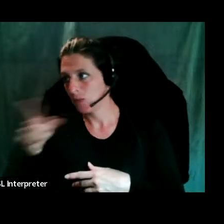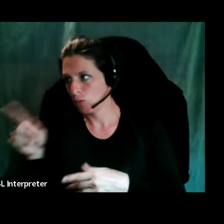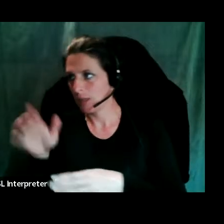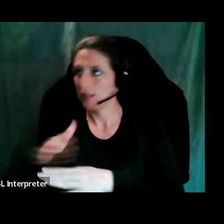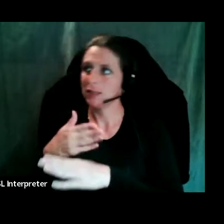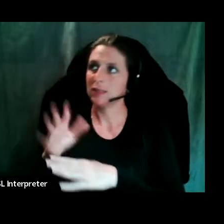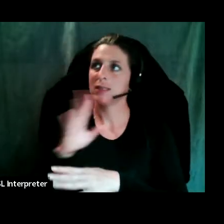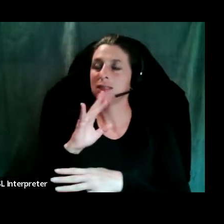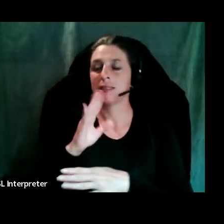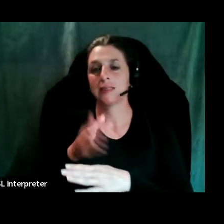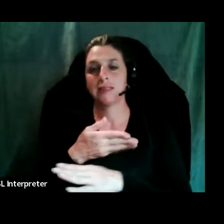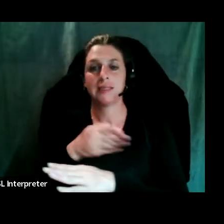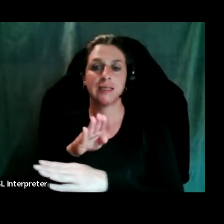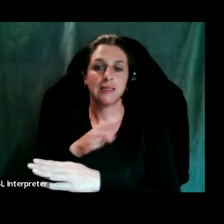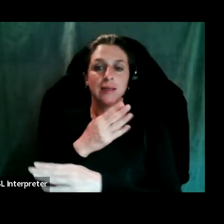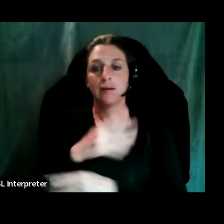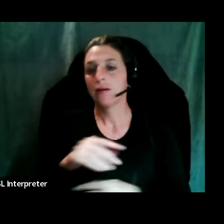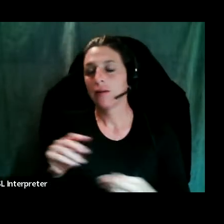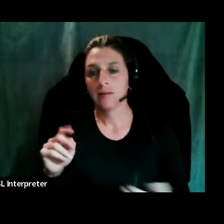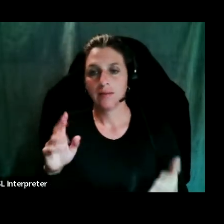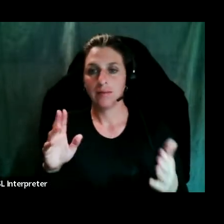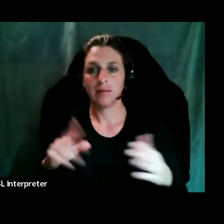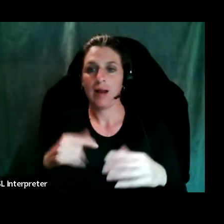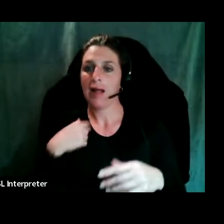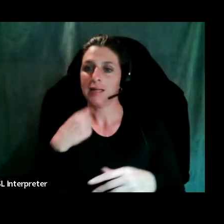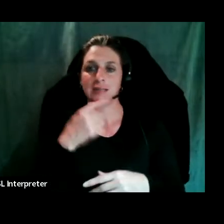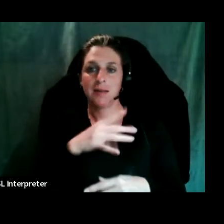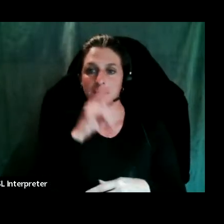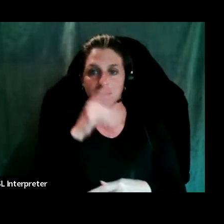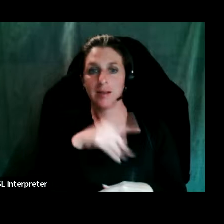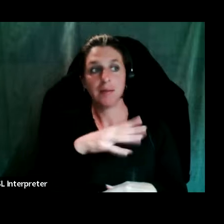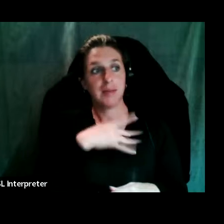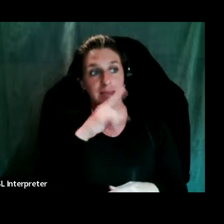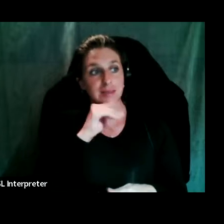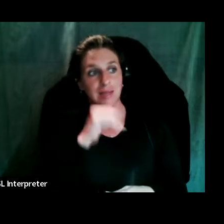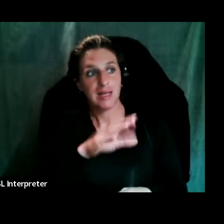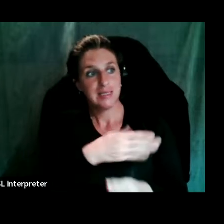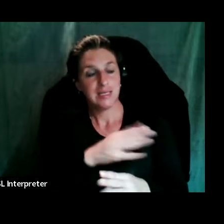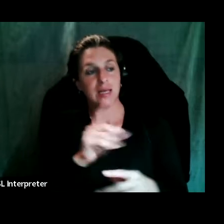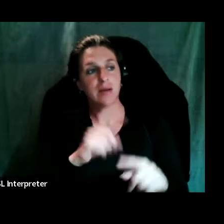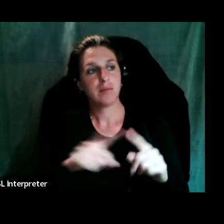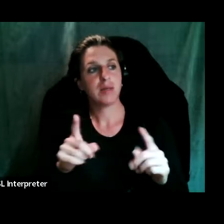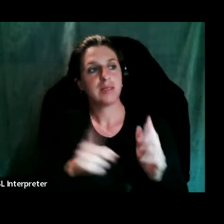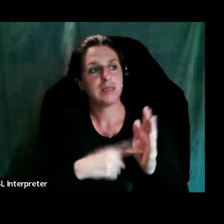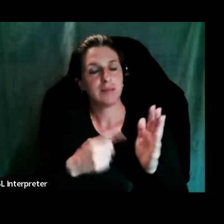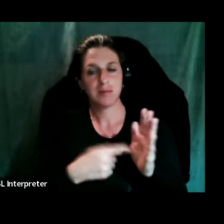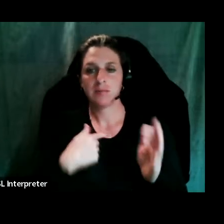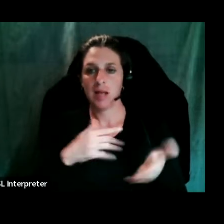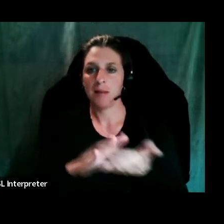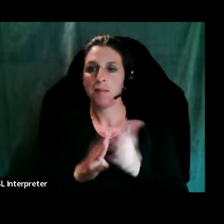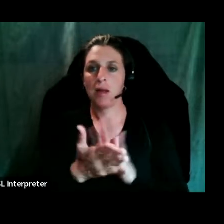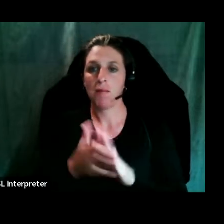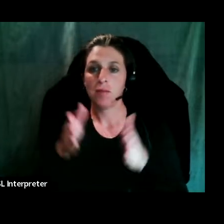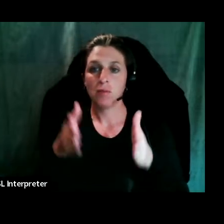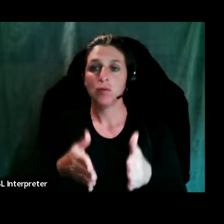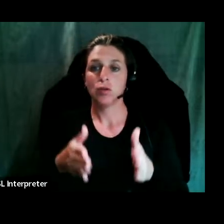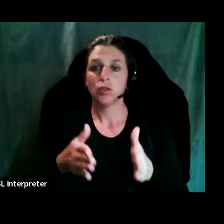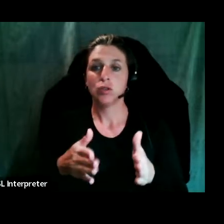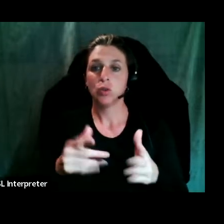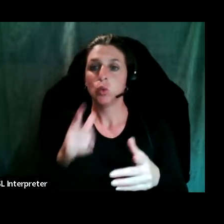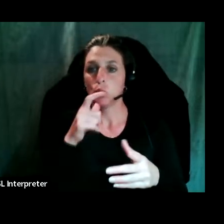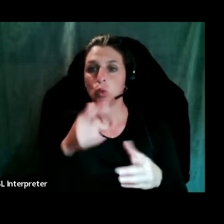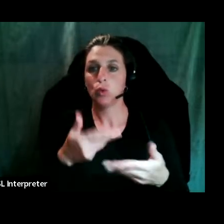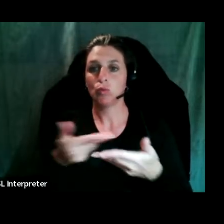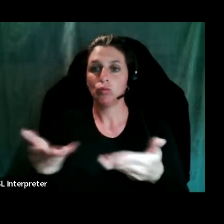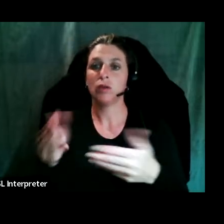been telling my kids. And so, my kids they're not singing the song. I'm telling you, sometimes I become the person who brings everyone's kids home, right?